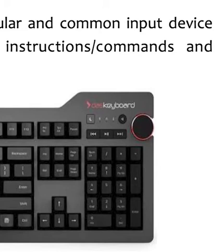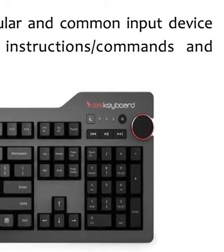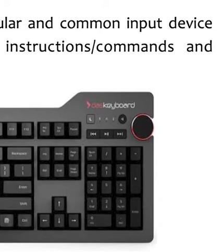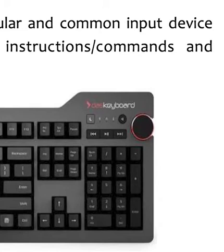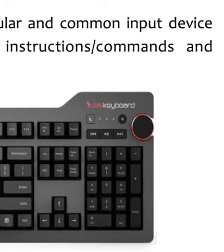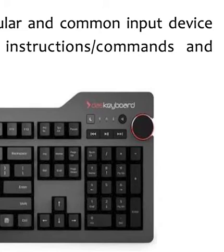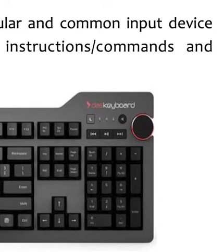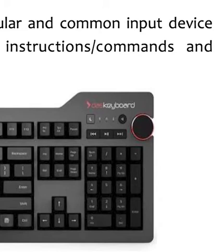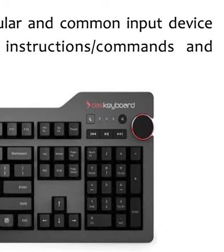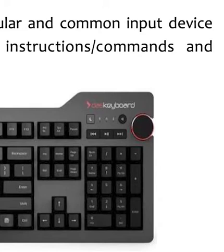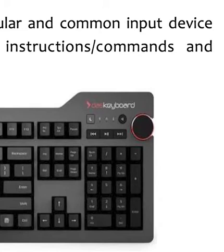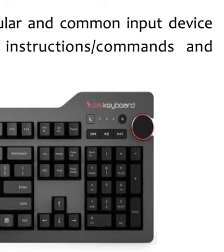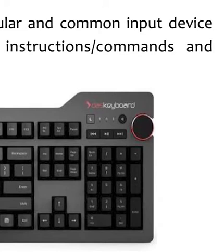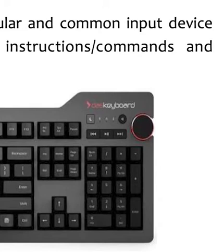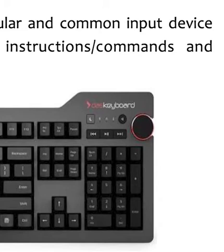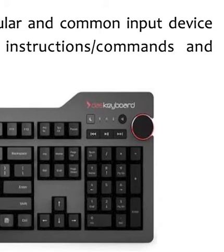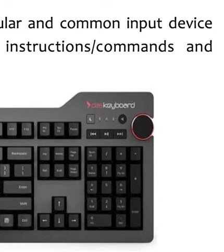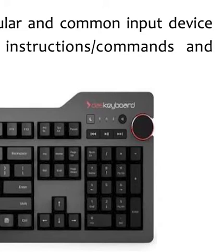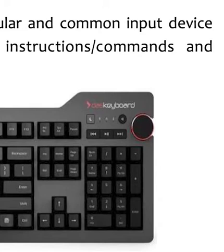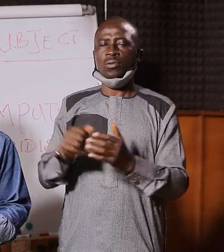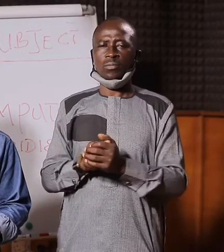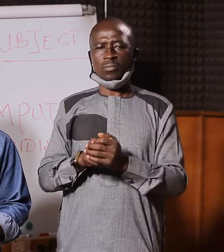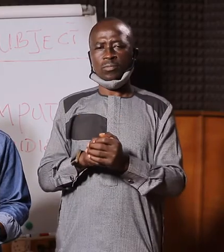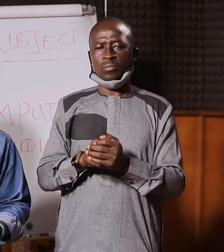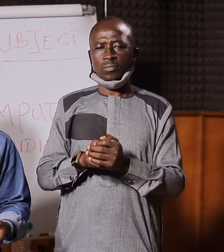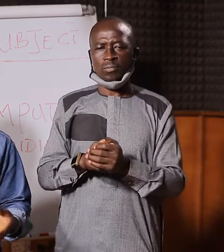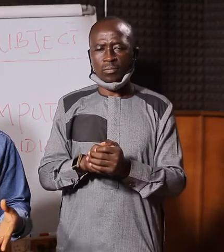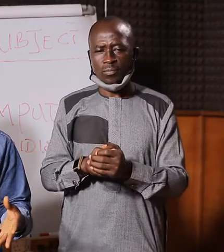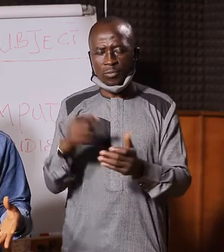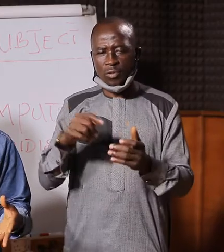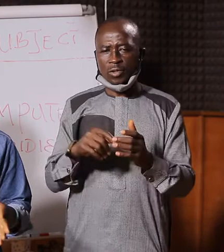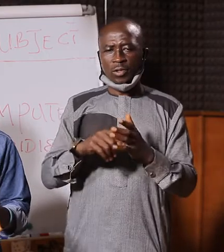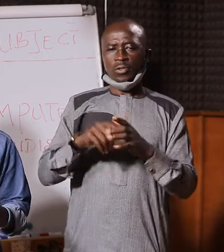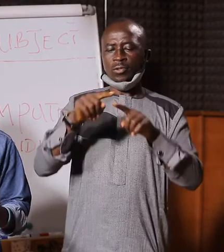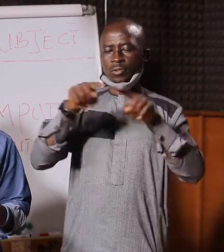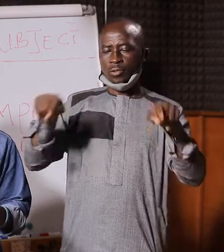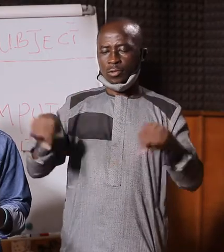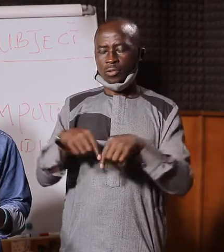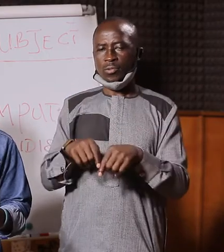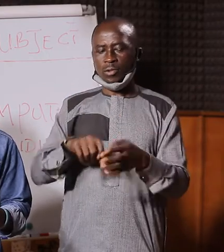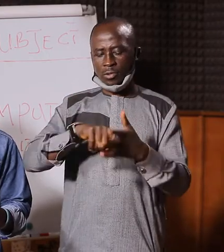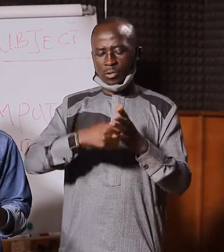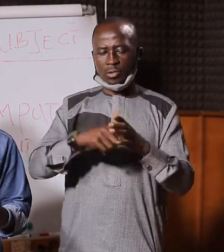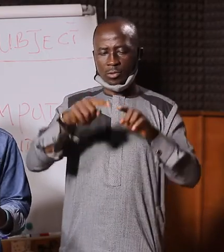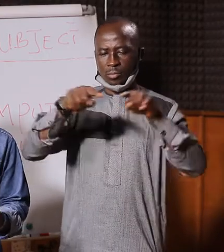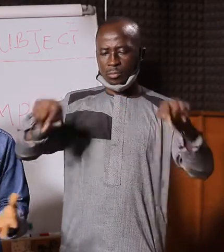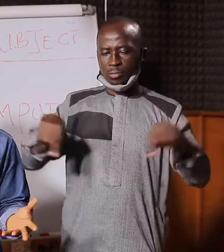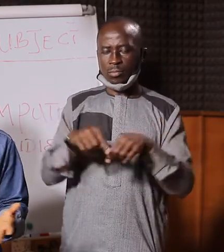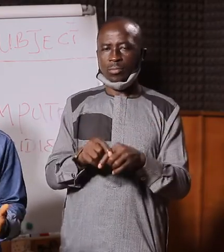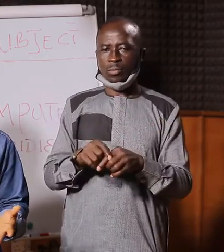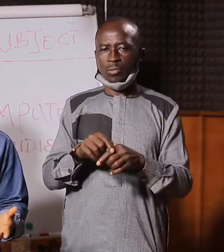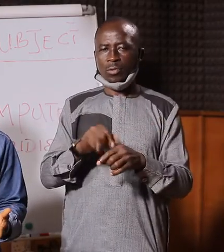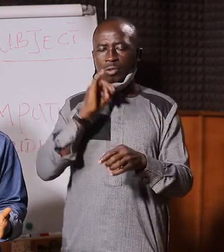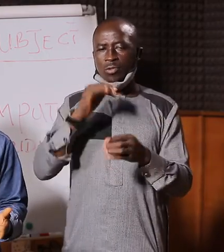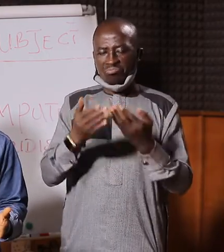and programs to the computer. The keyboard, just like I said earlier on, it's the most common